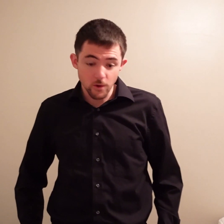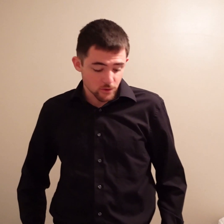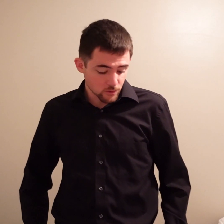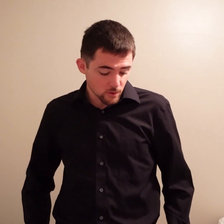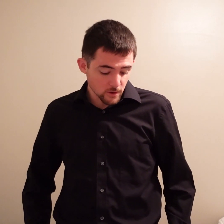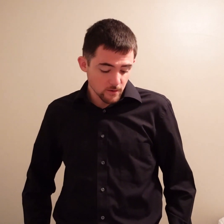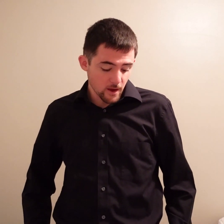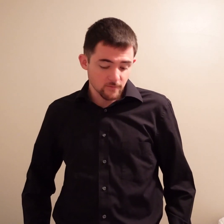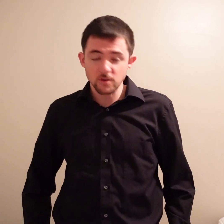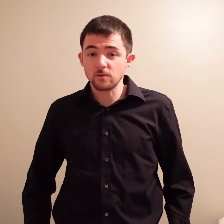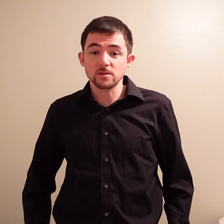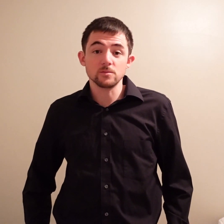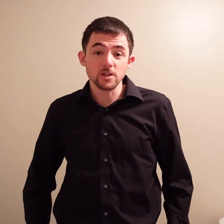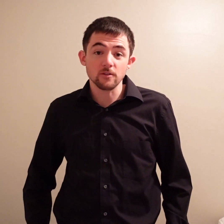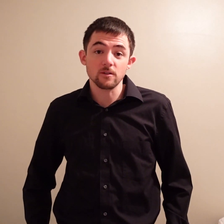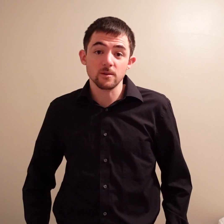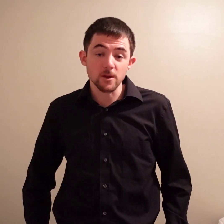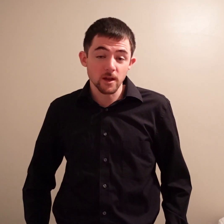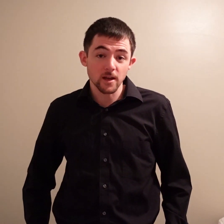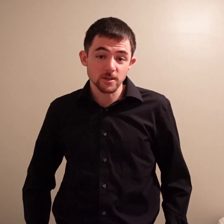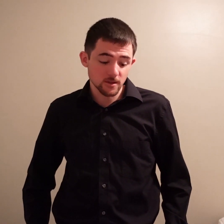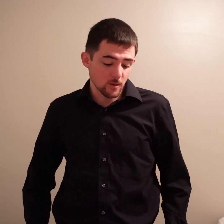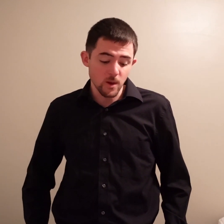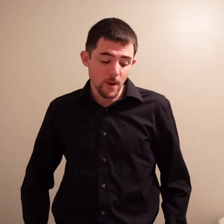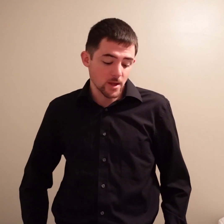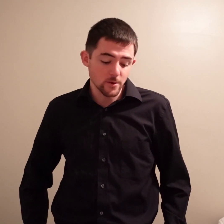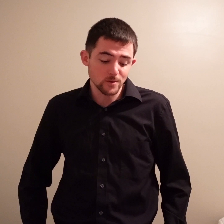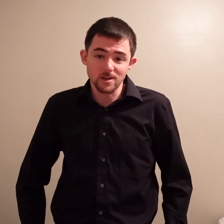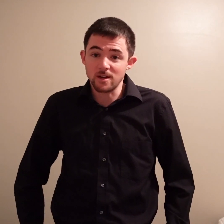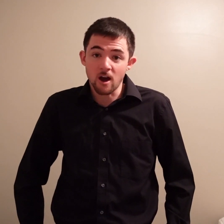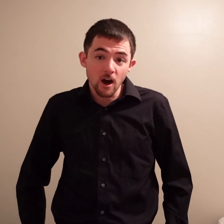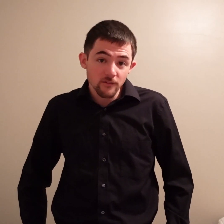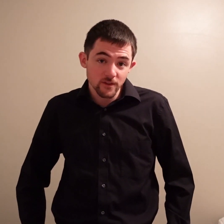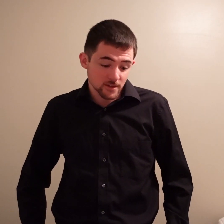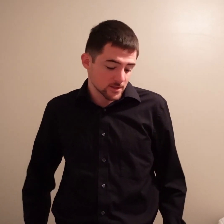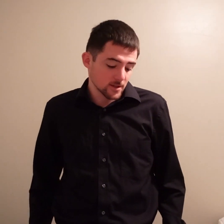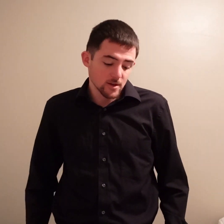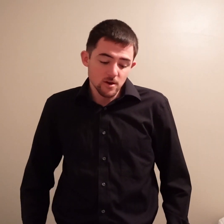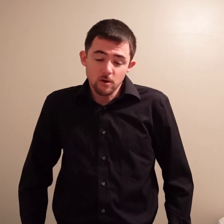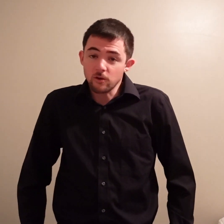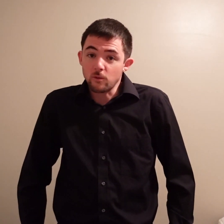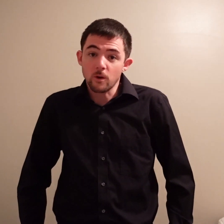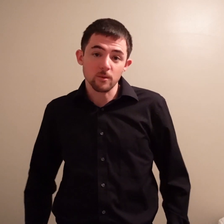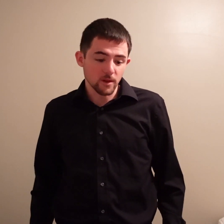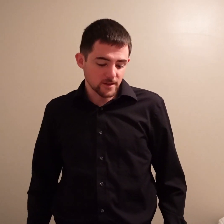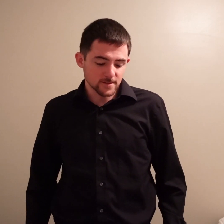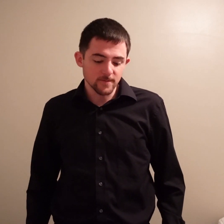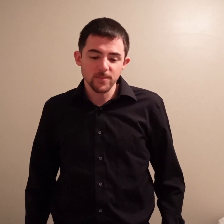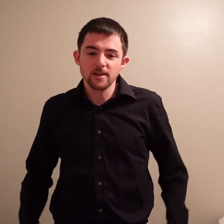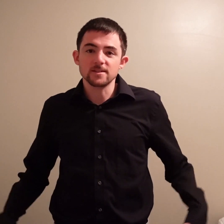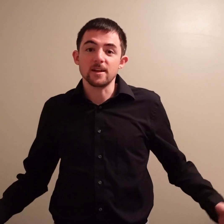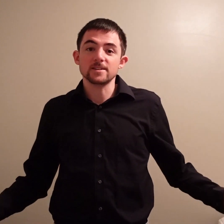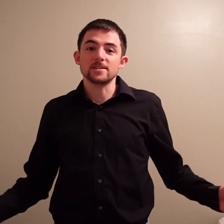through 30, have to do with some general communication that we might use in an office or the workplace. So let's get